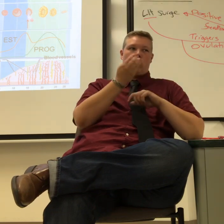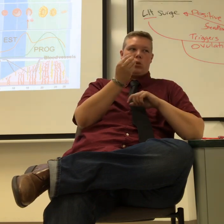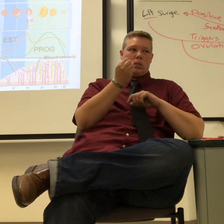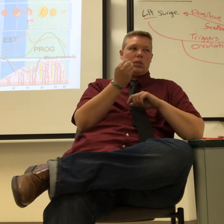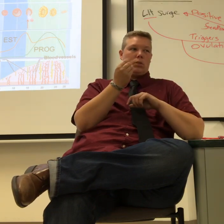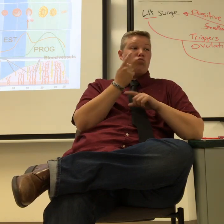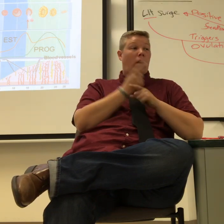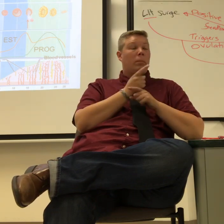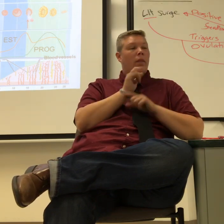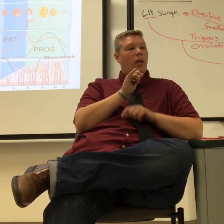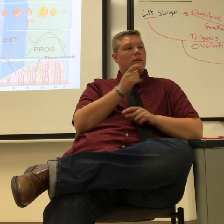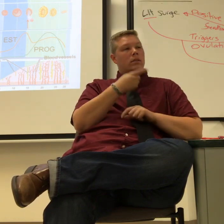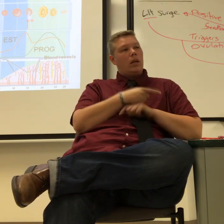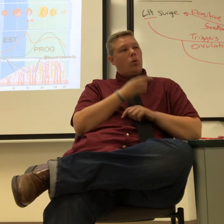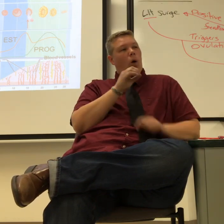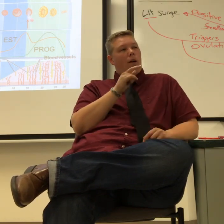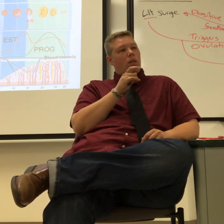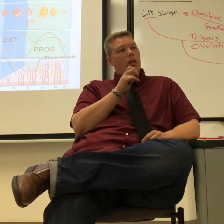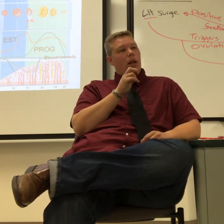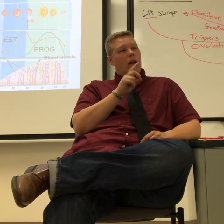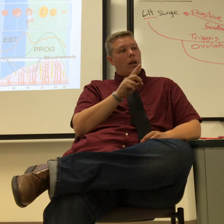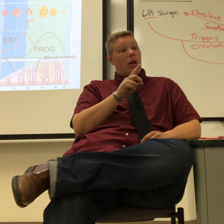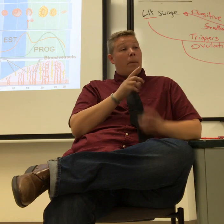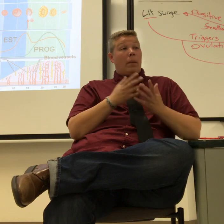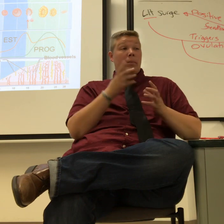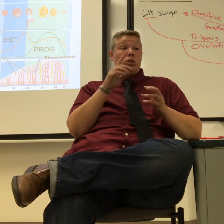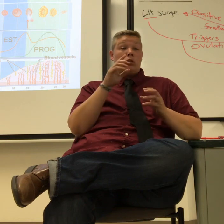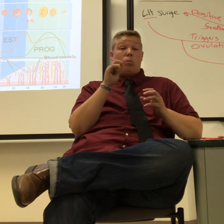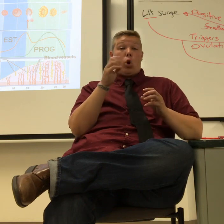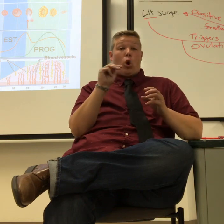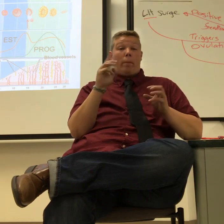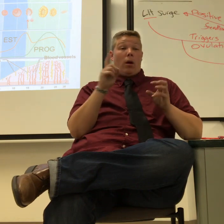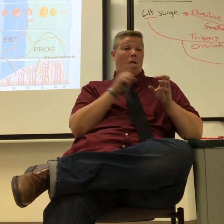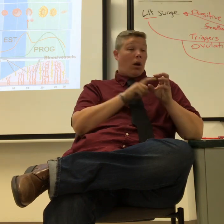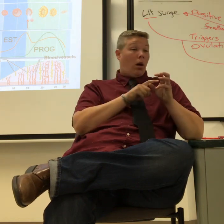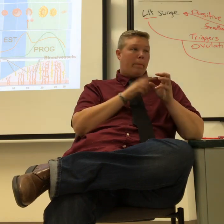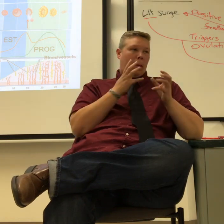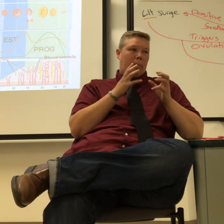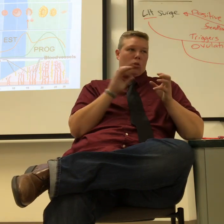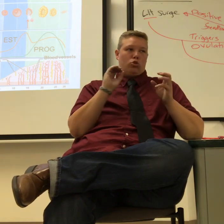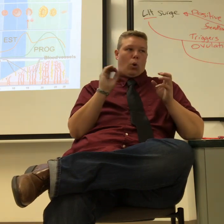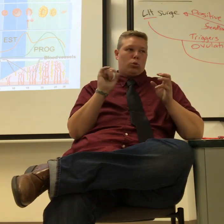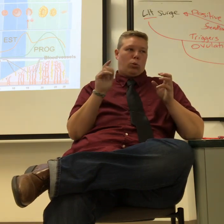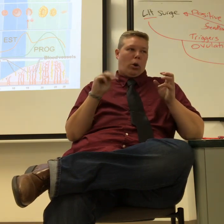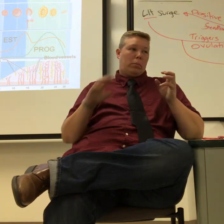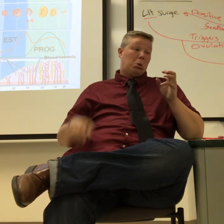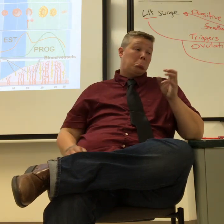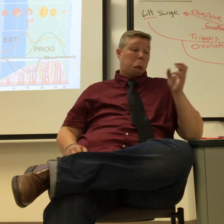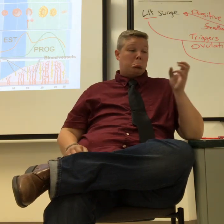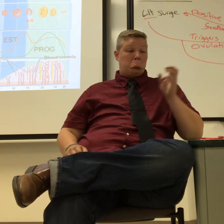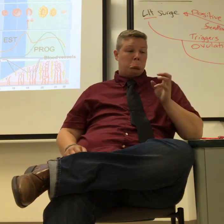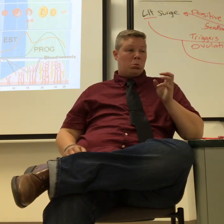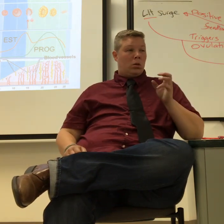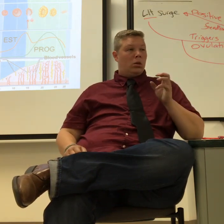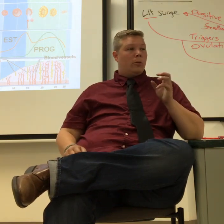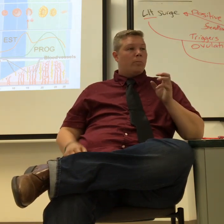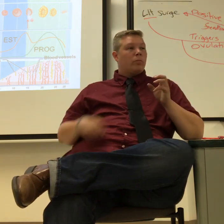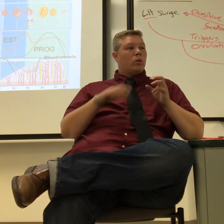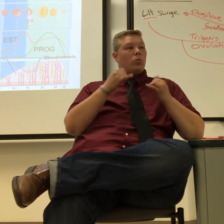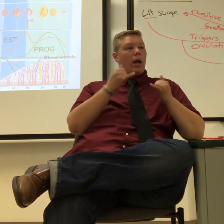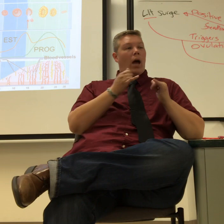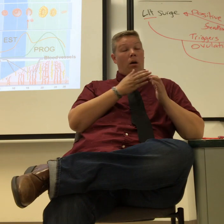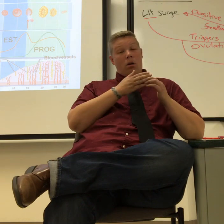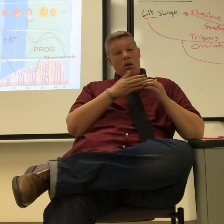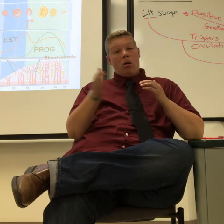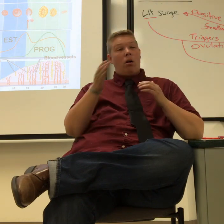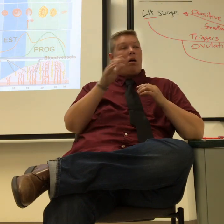day you ovulated. Maybe sperm was there, maybe it wasn't. This is after. Now we're in the luteal phase, so now